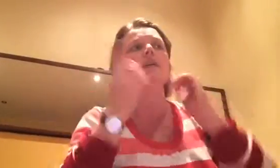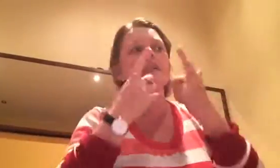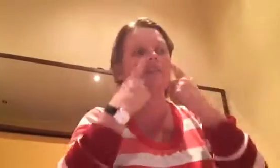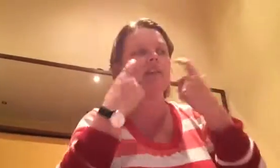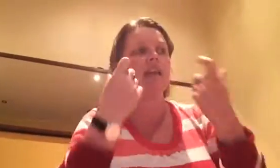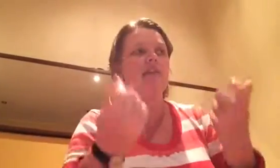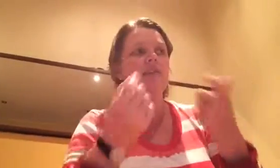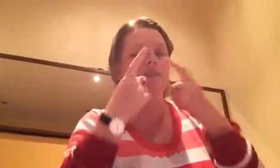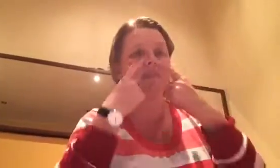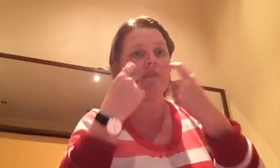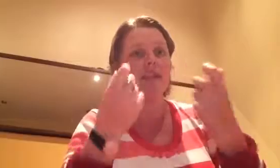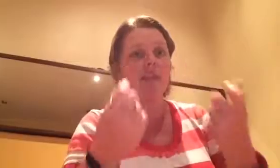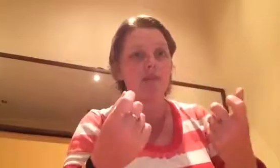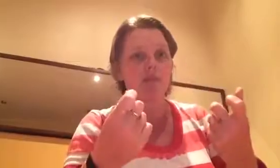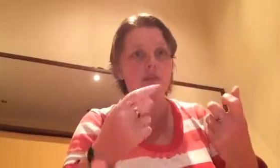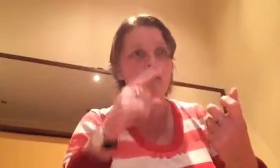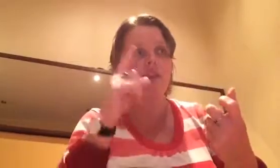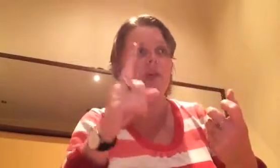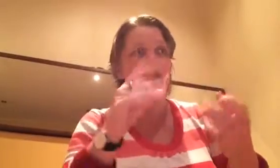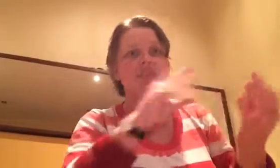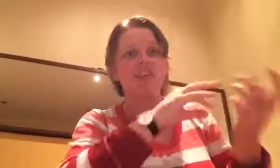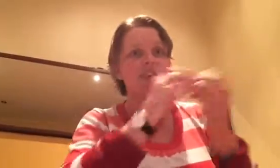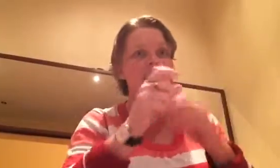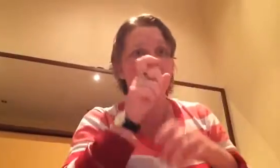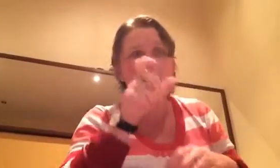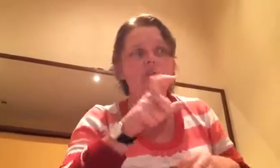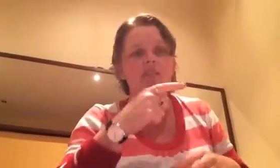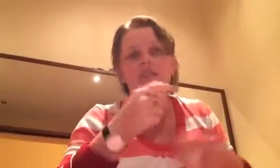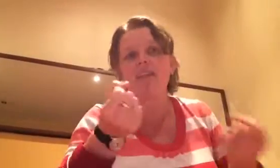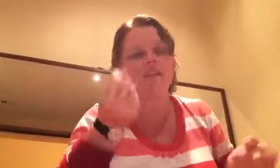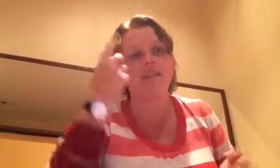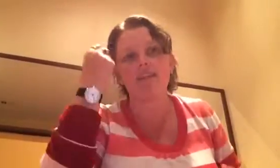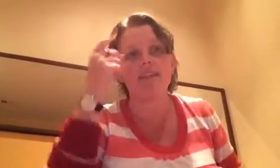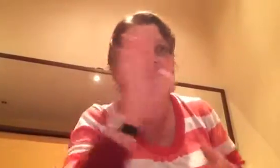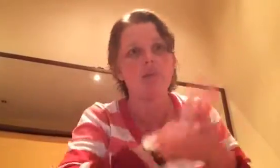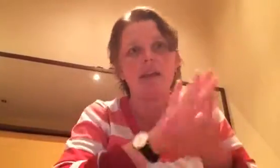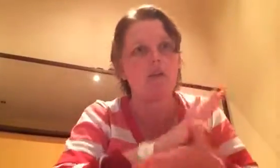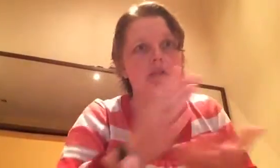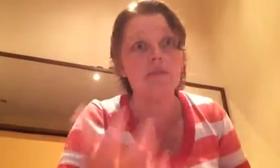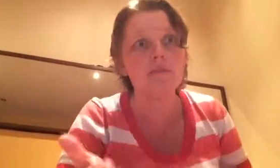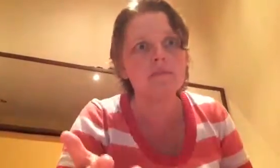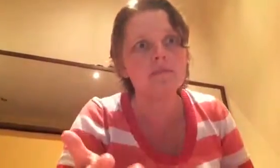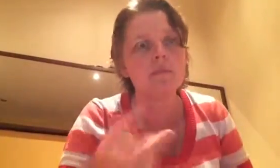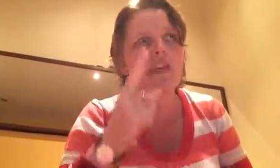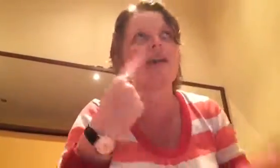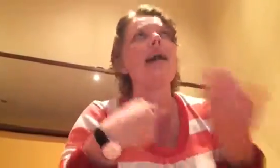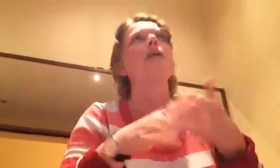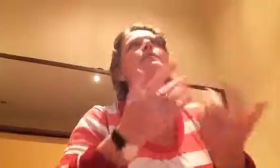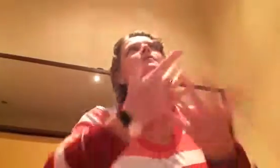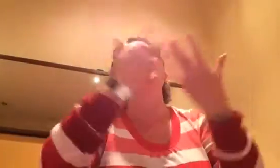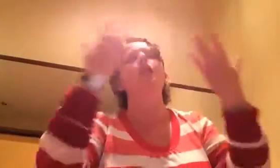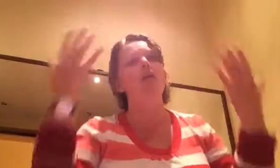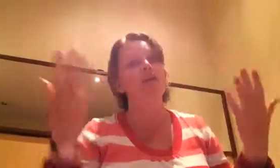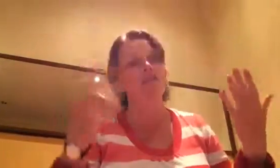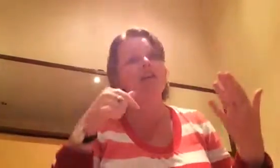it's very you have to be really careful that they're not spelling words that they don't understand the meaning of, which happens a lot,